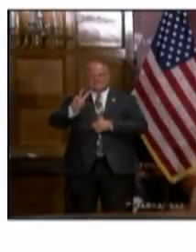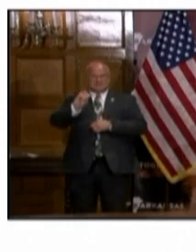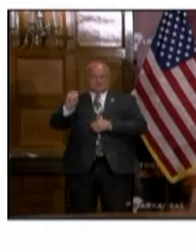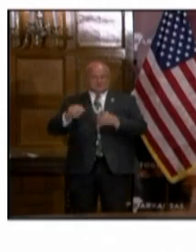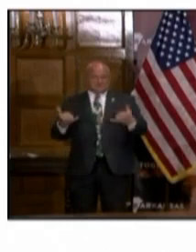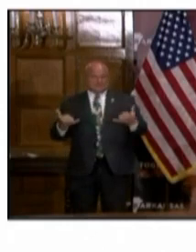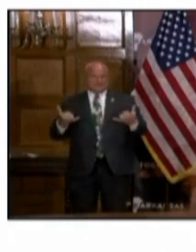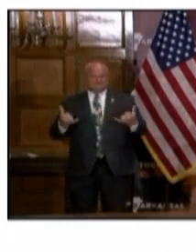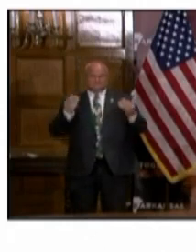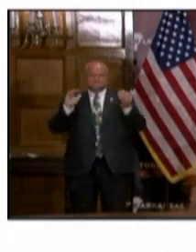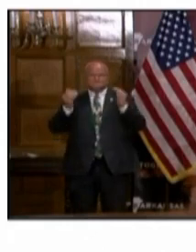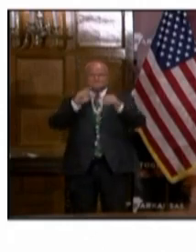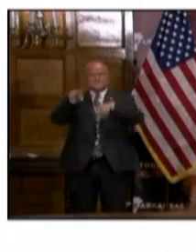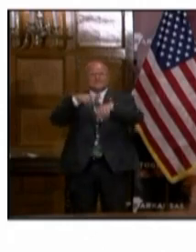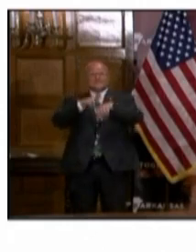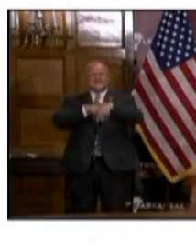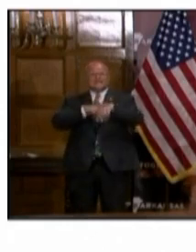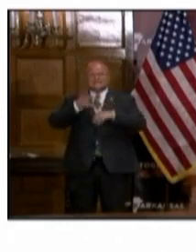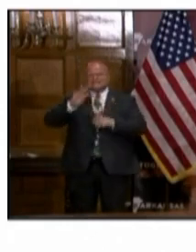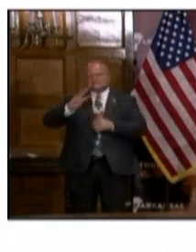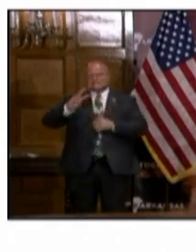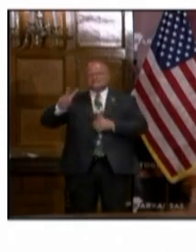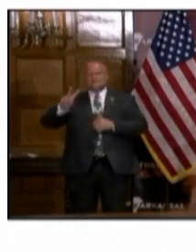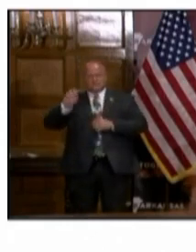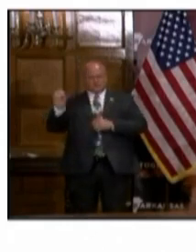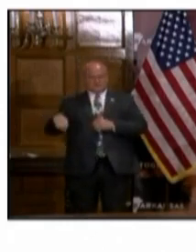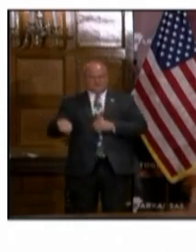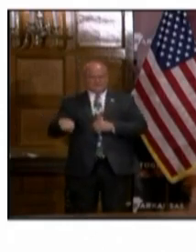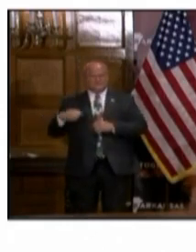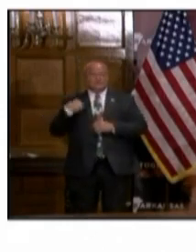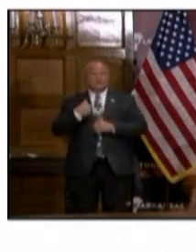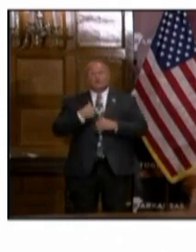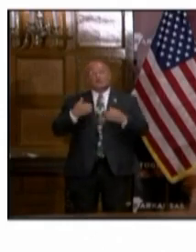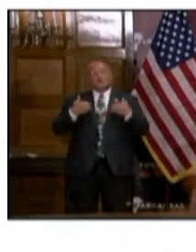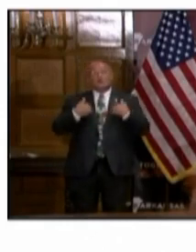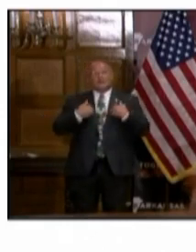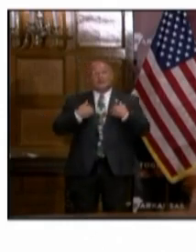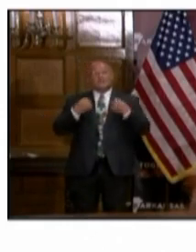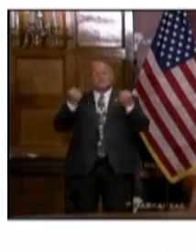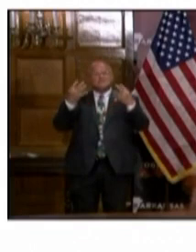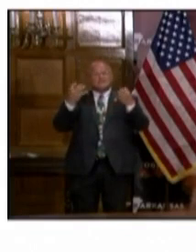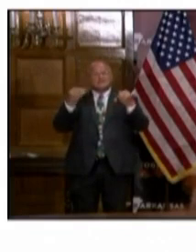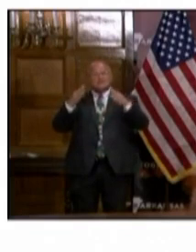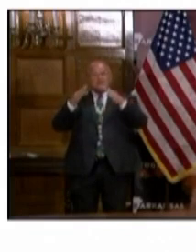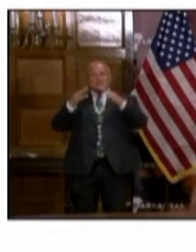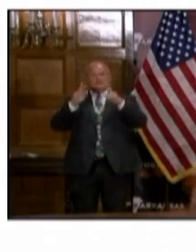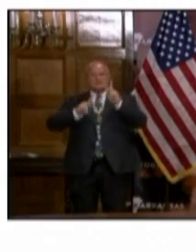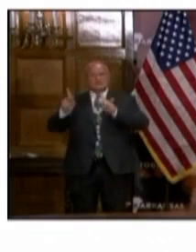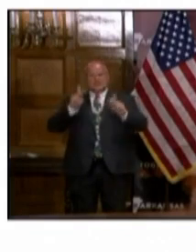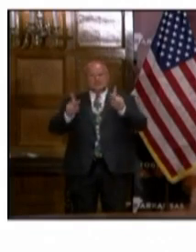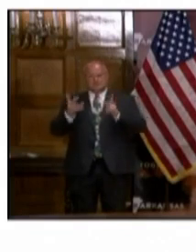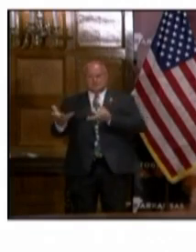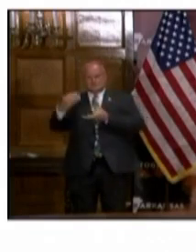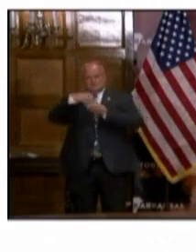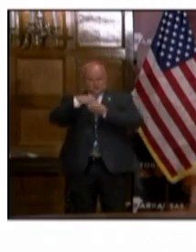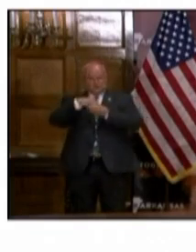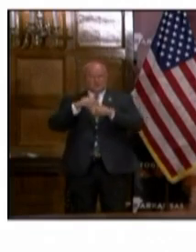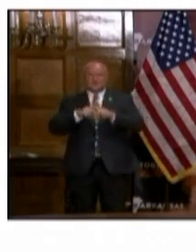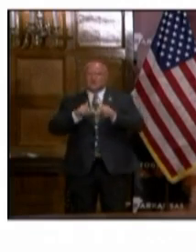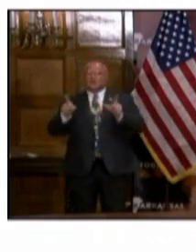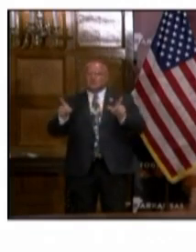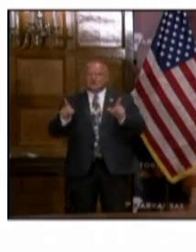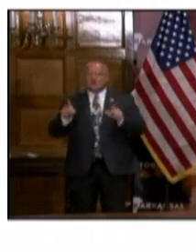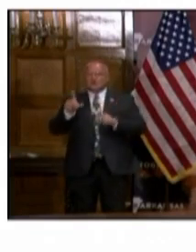57% compared to nationally about 62%. We have a vast majority of households that have participated, but